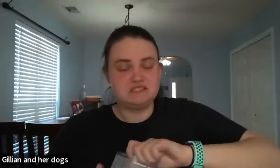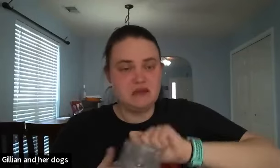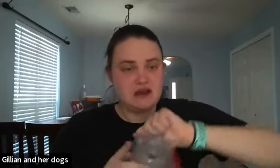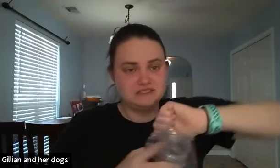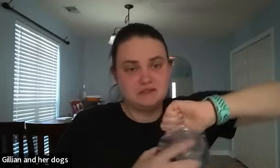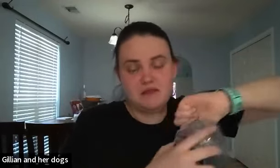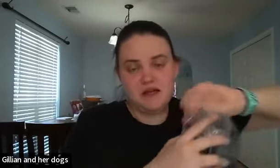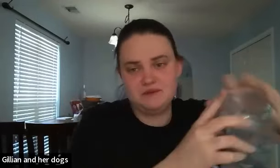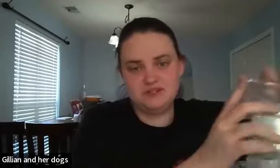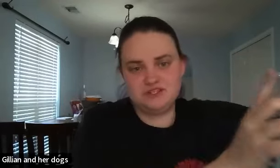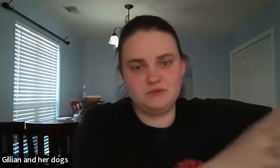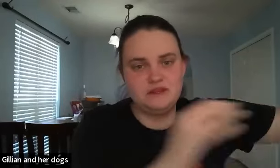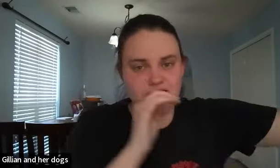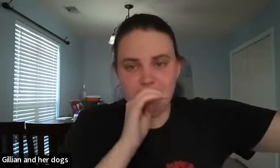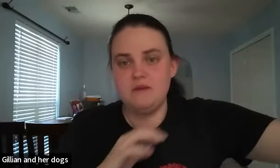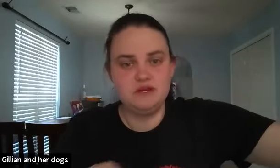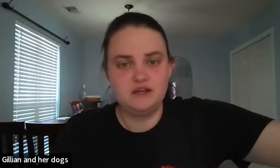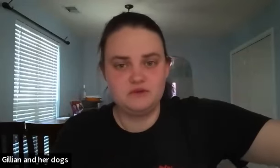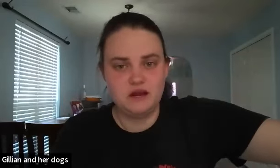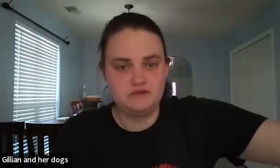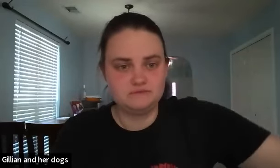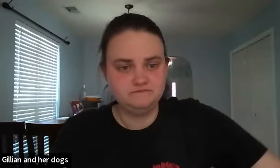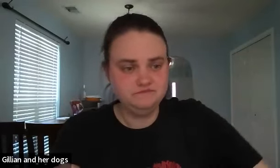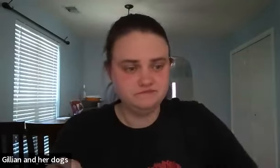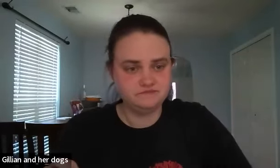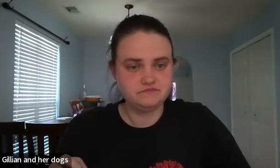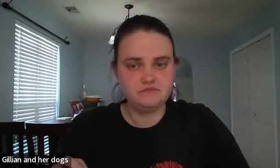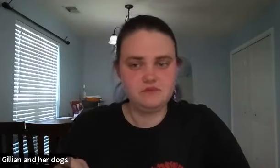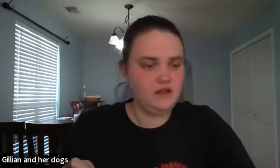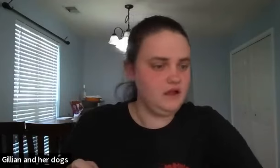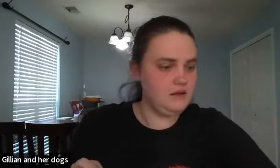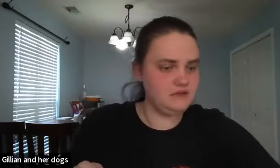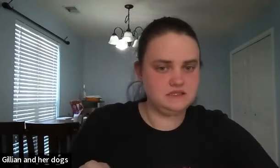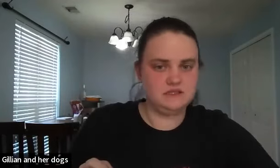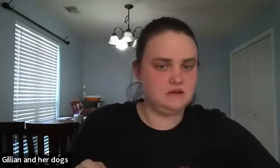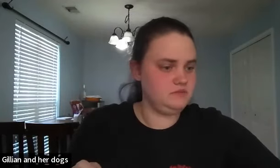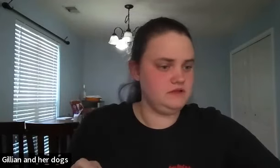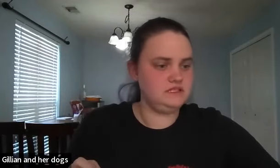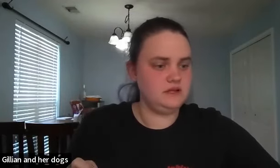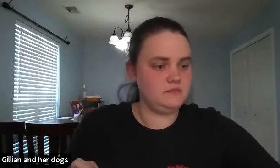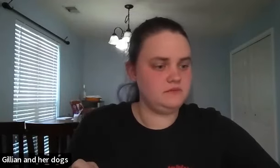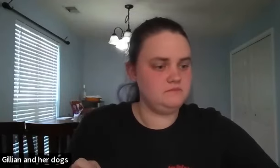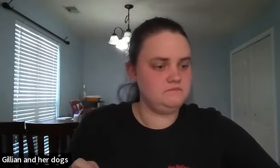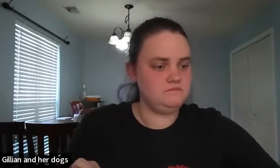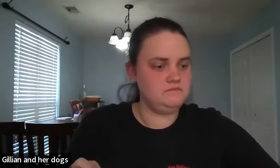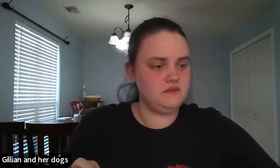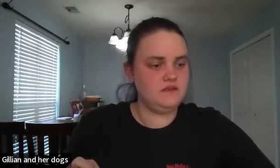Doesn't matter. A lot of people usually will be like, oh, I'm pretty good with whatever. Let's see. I'll put my list back up. There